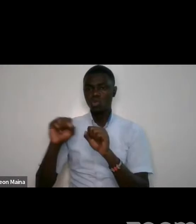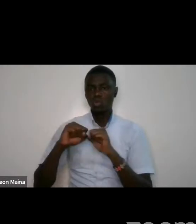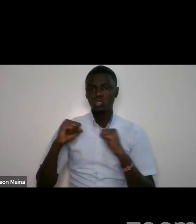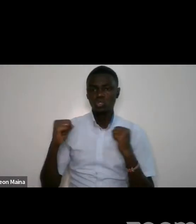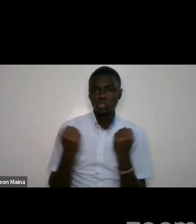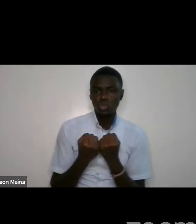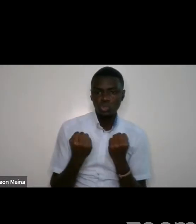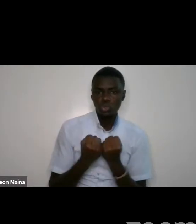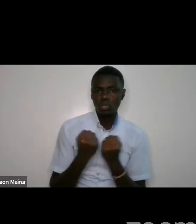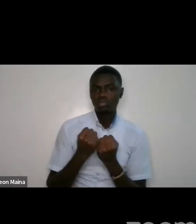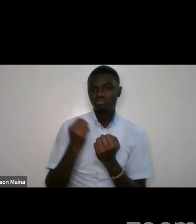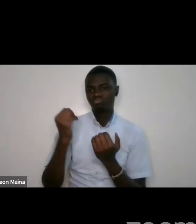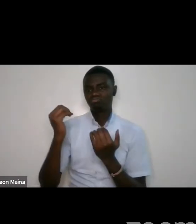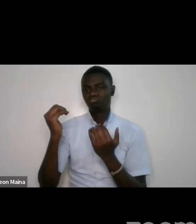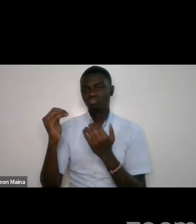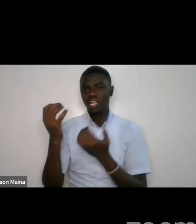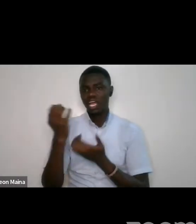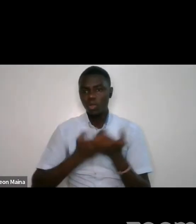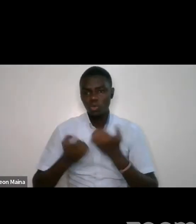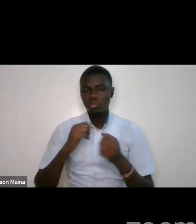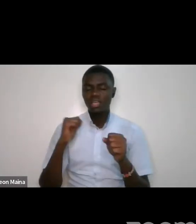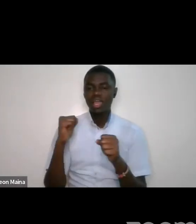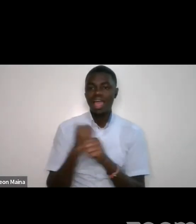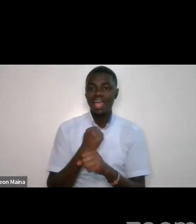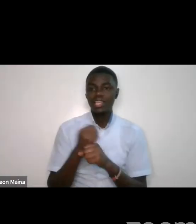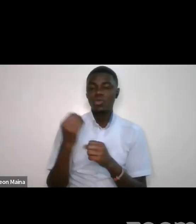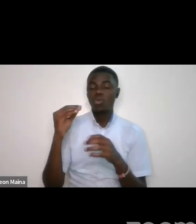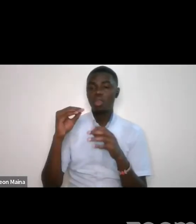bias, unequal access to resources.